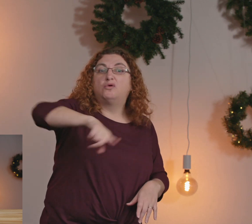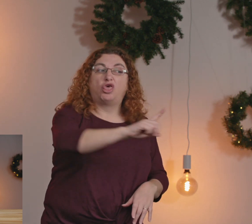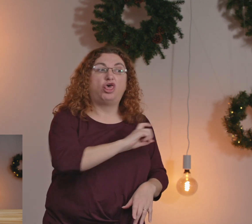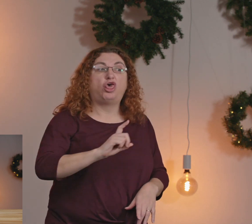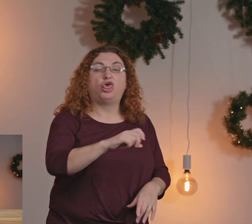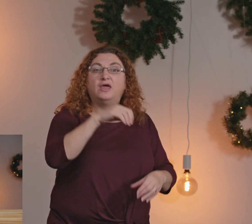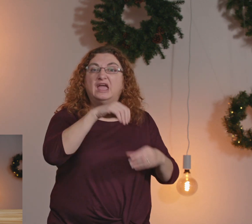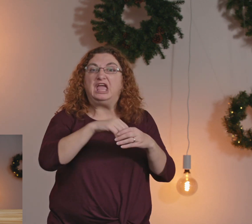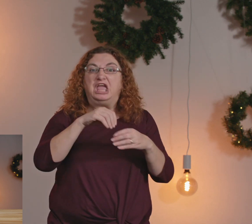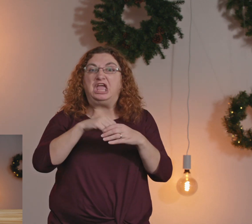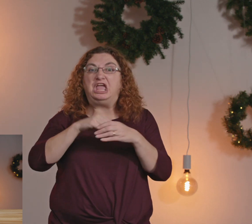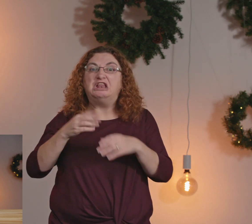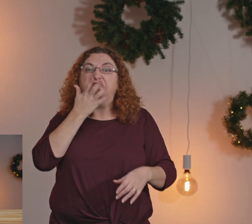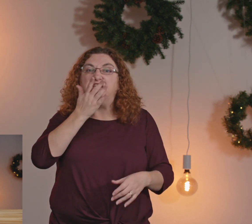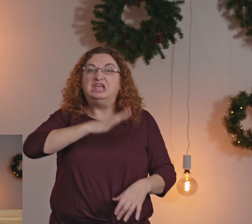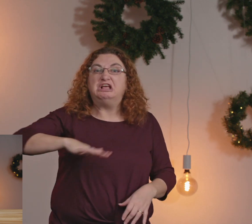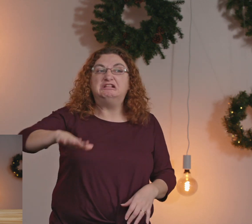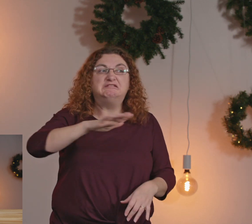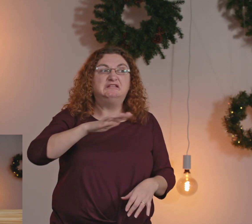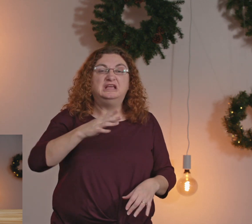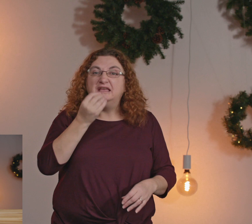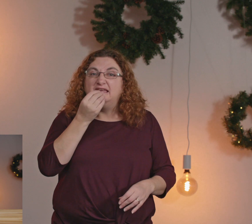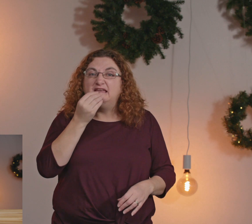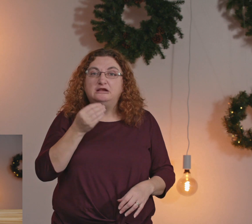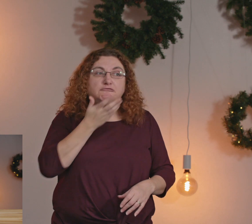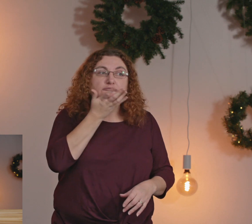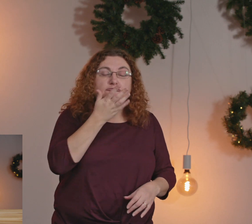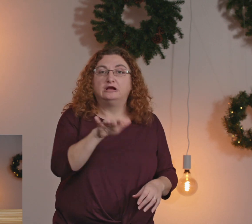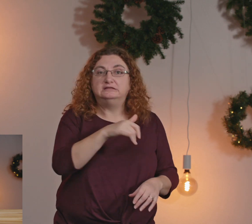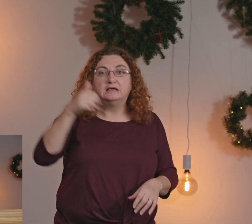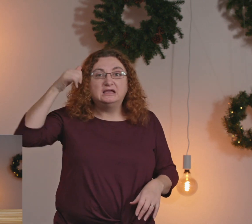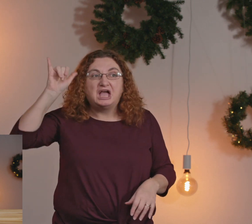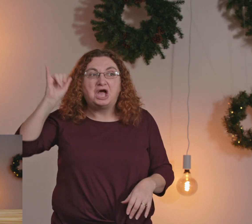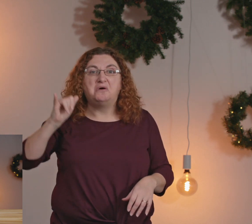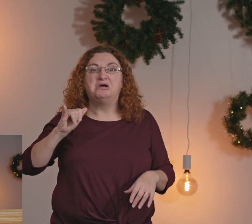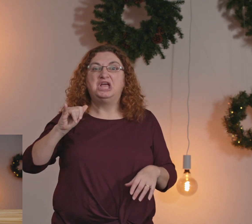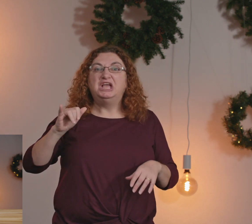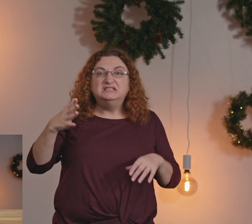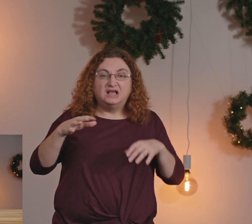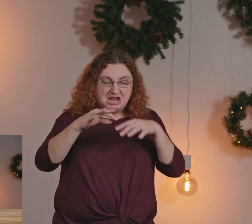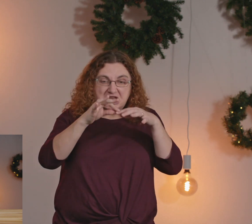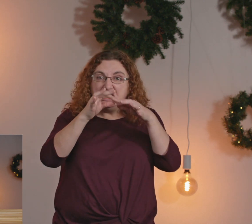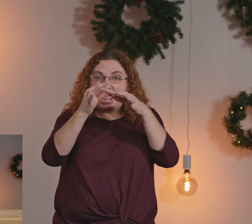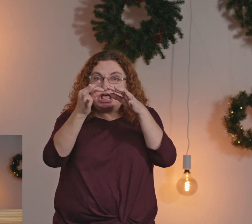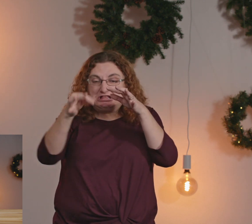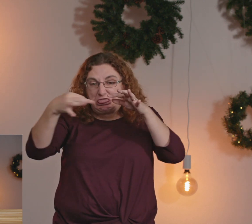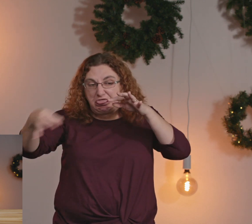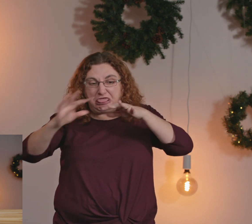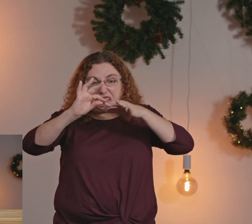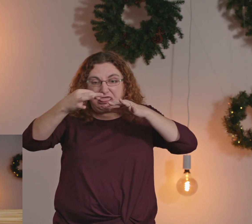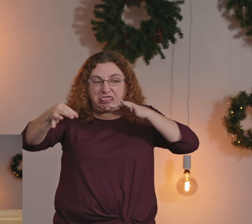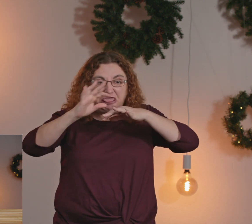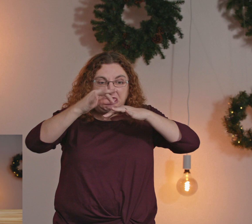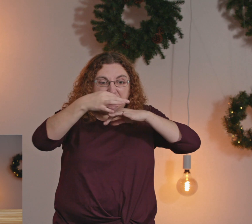Gollum. He's the fat one nose. You know, he's all over the field like that, eating the grass and